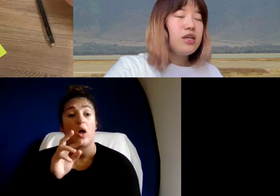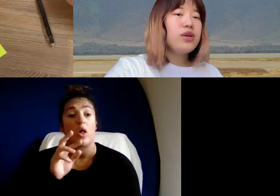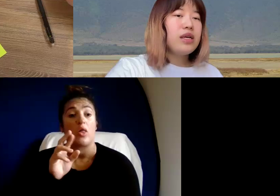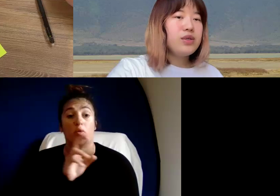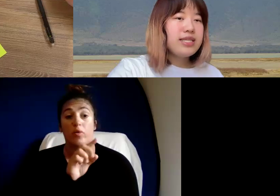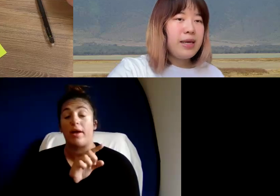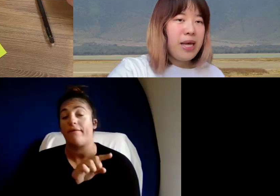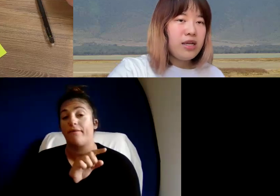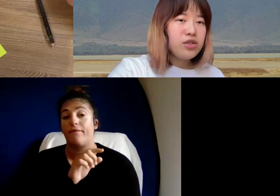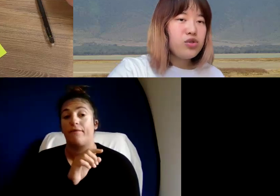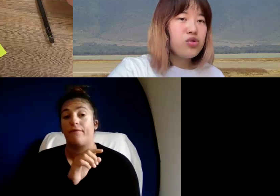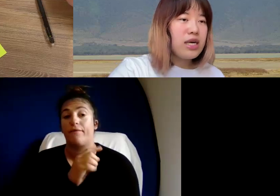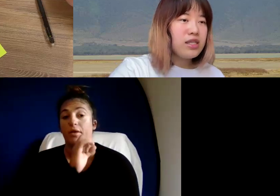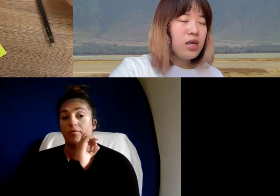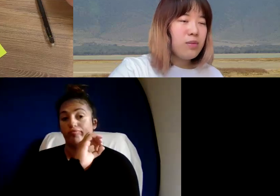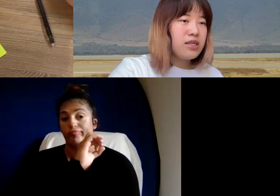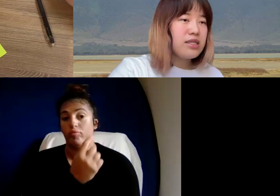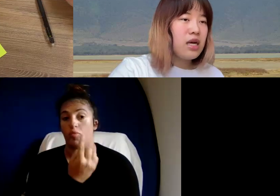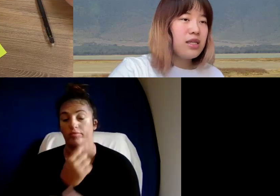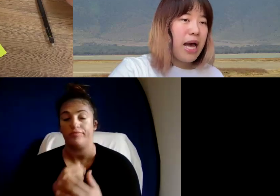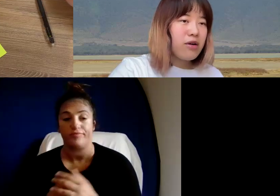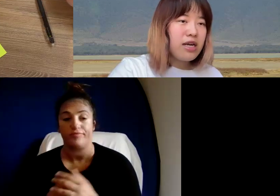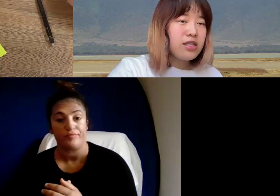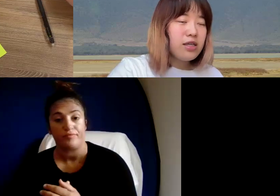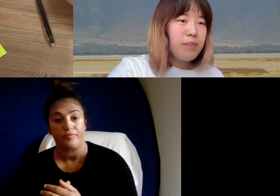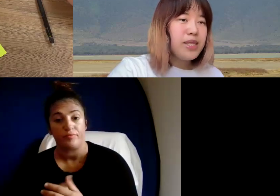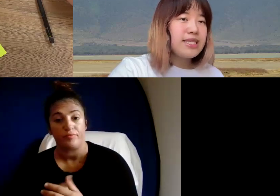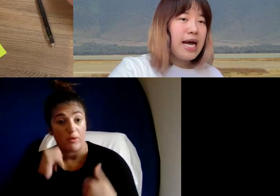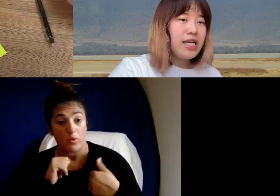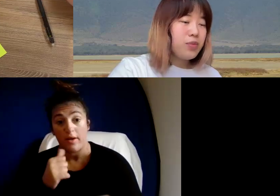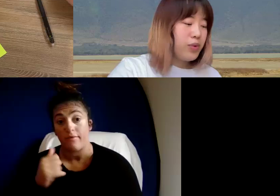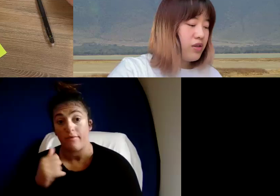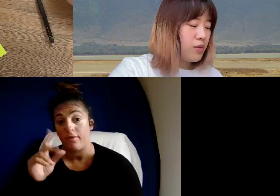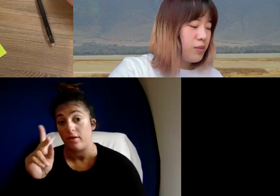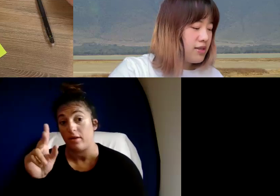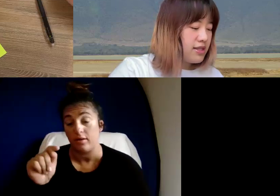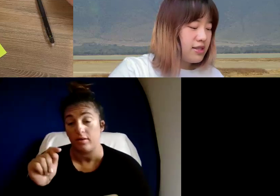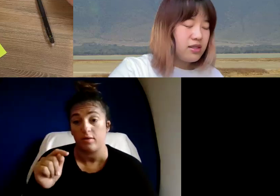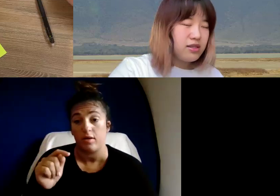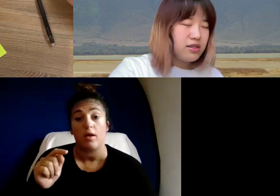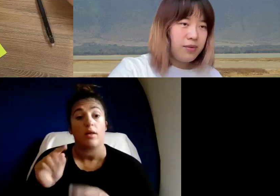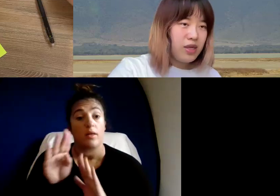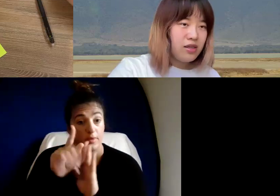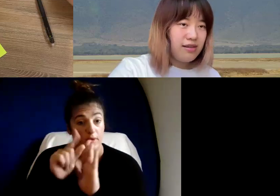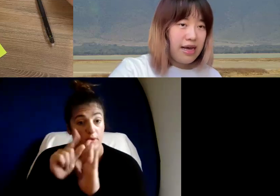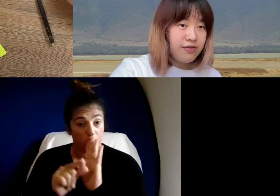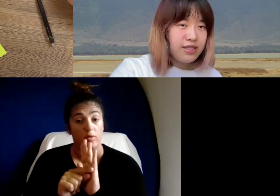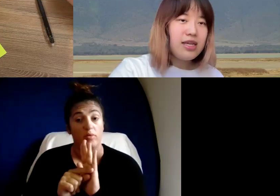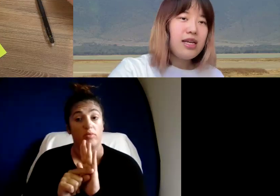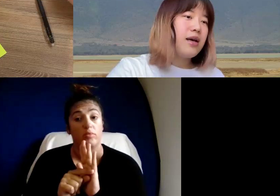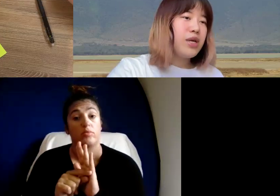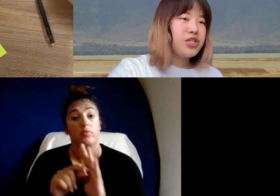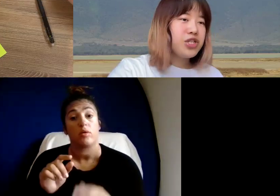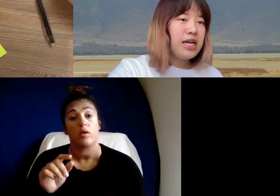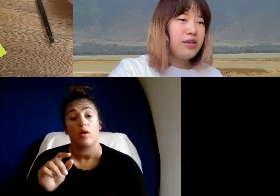kit, you can use a pen to draw the numbers on the background beside the Braille numbers on the